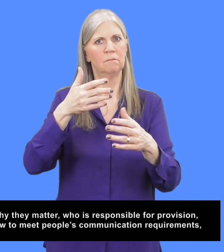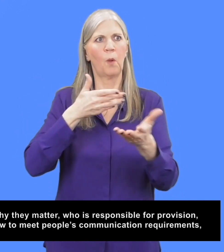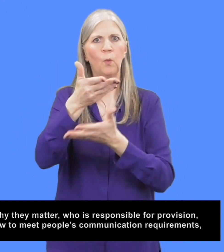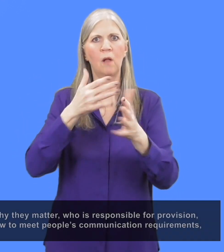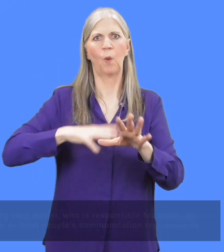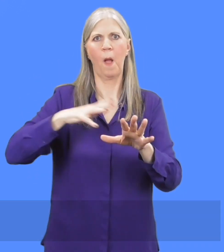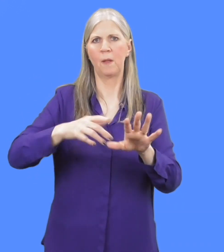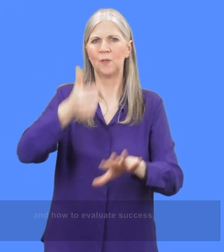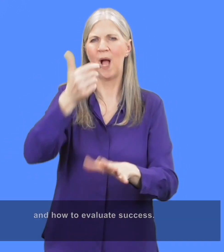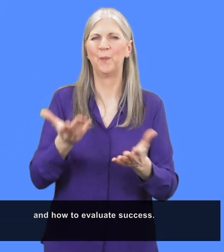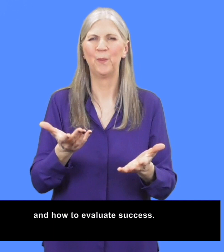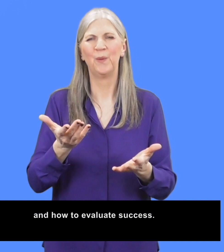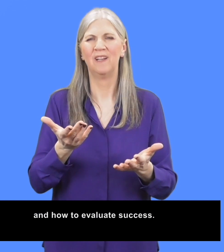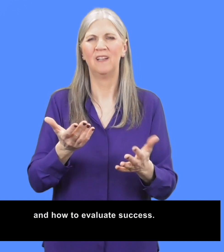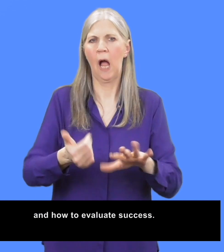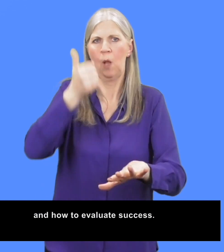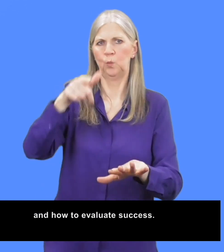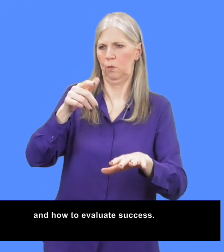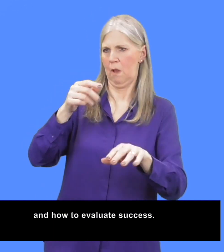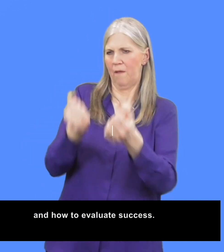and how to evaluate success.